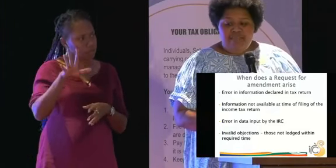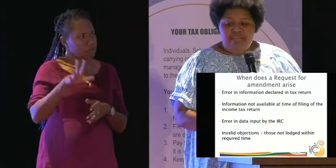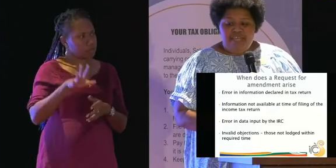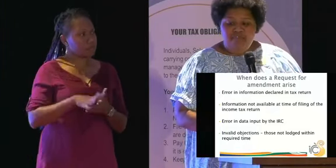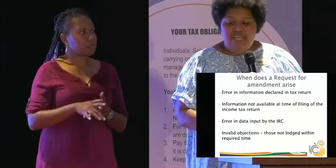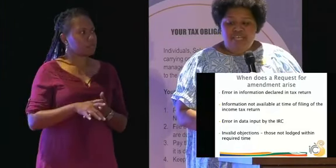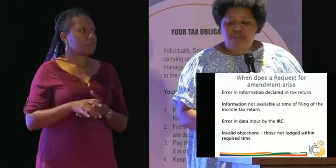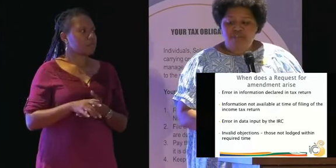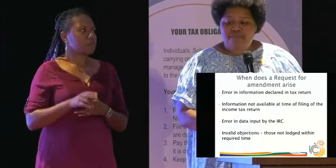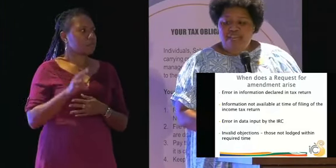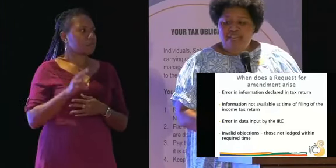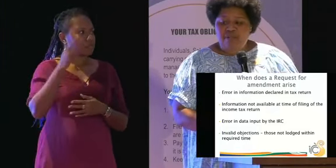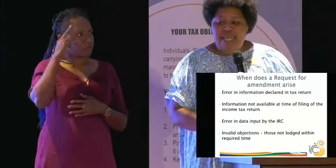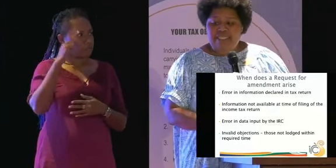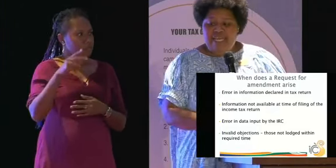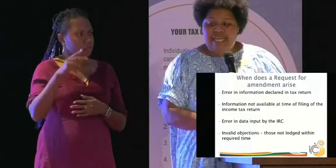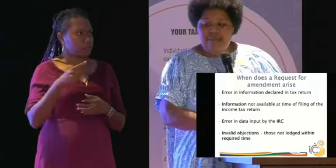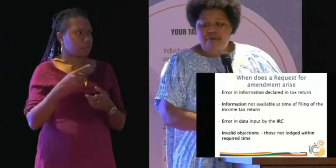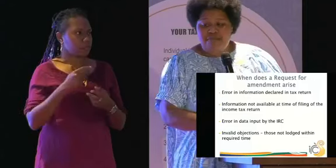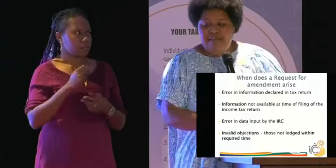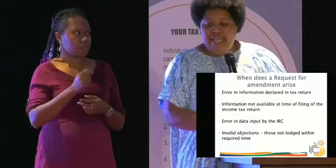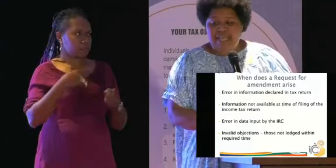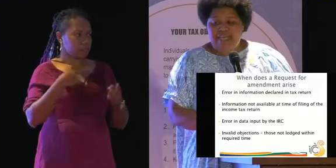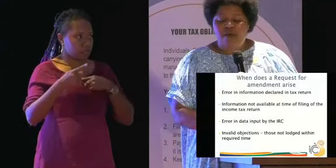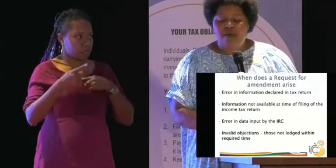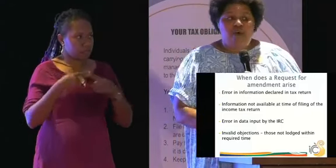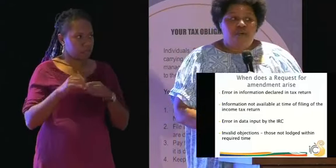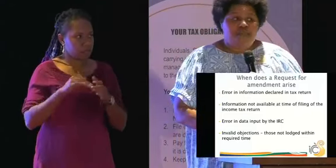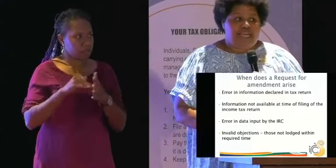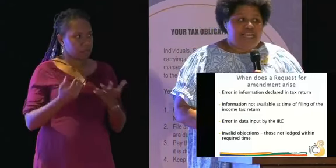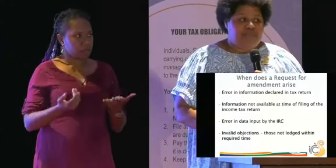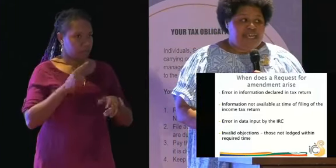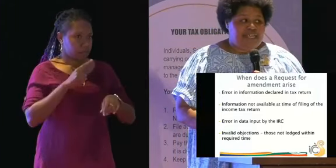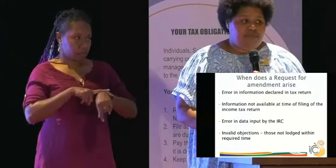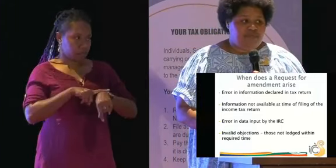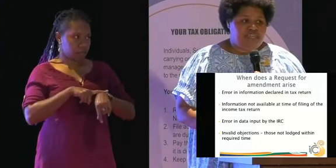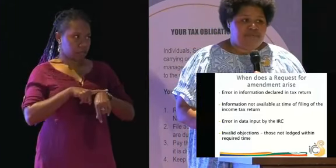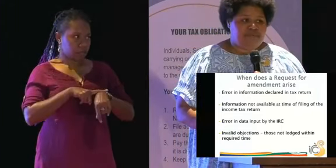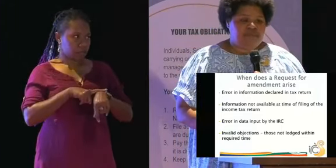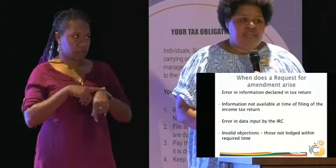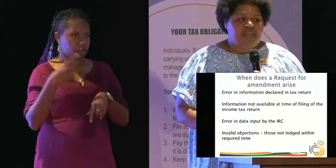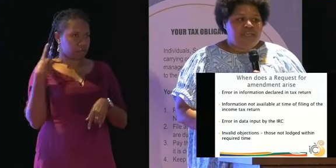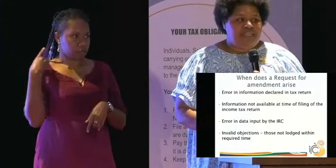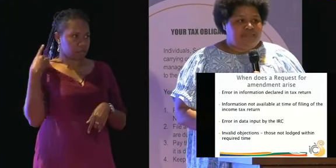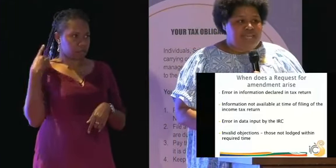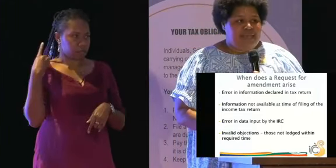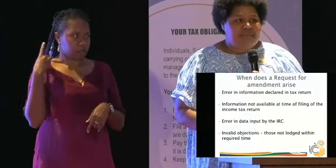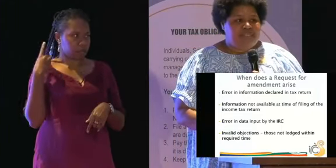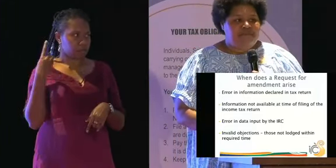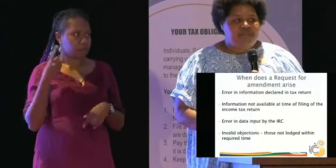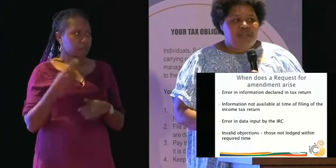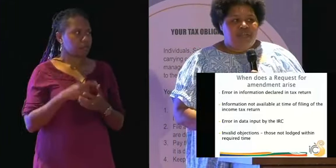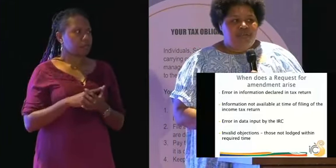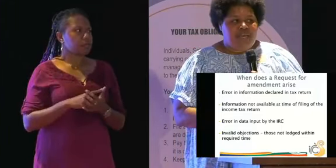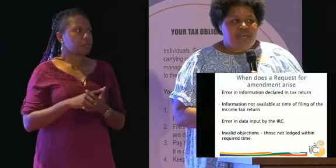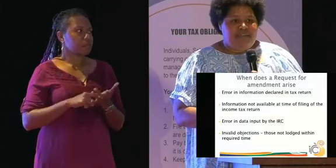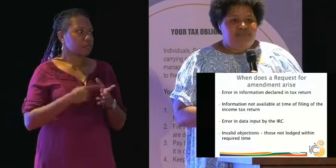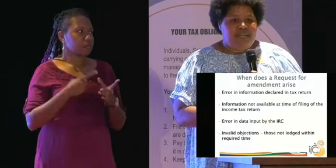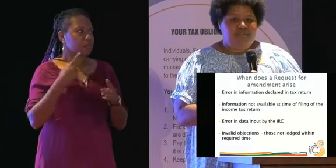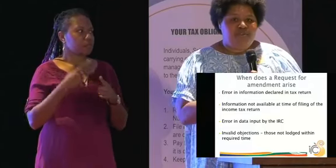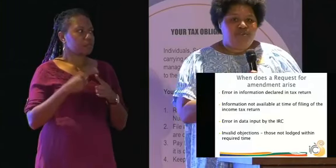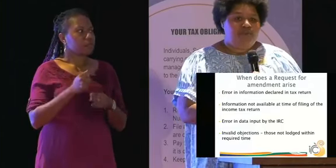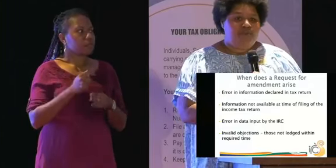one, if information not available at the time of filing of the income tax return. Sometimes you